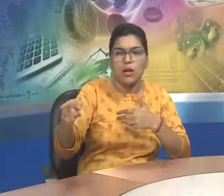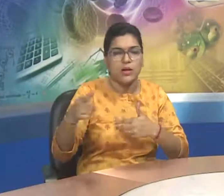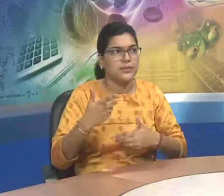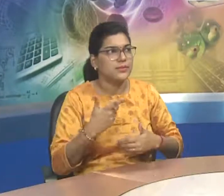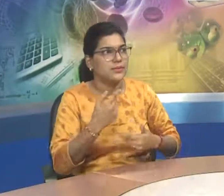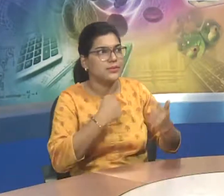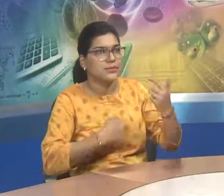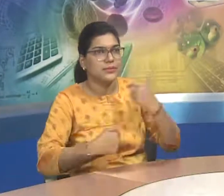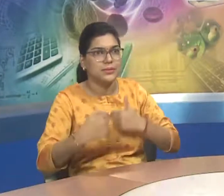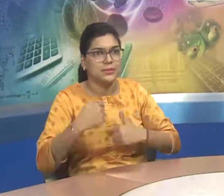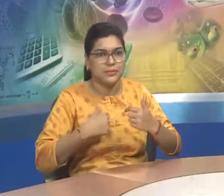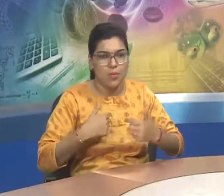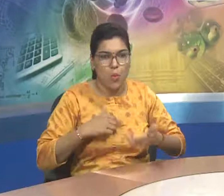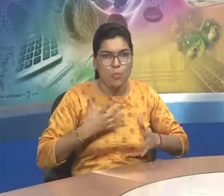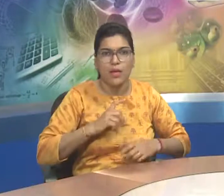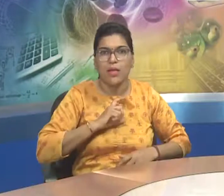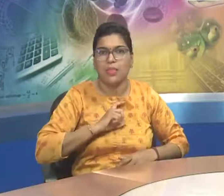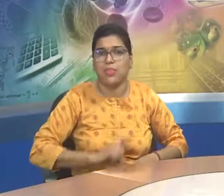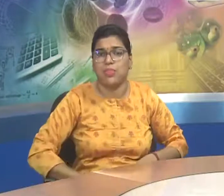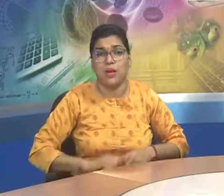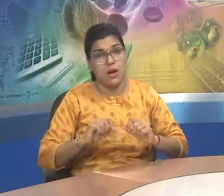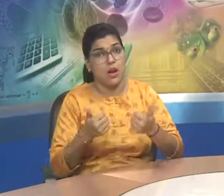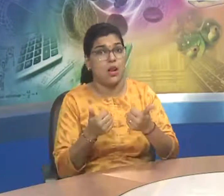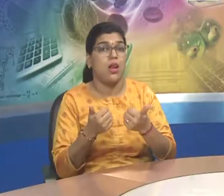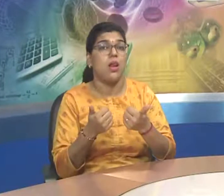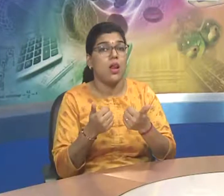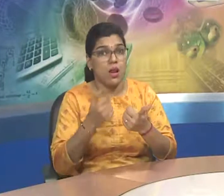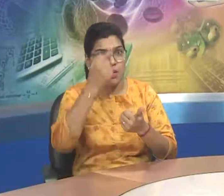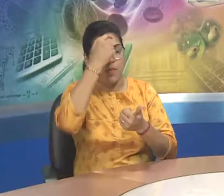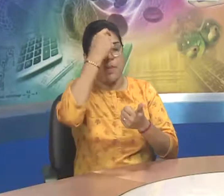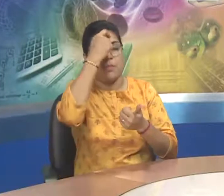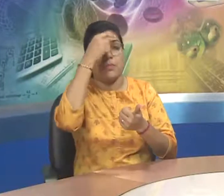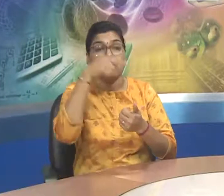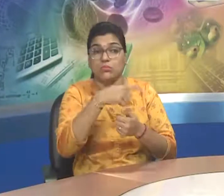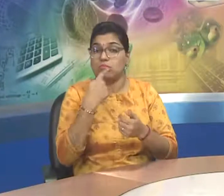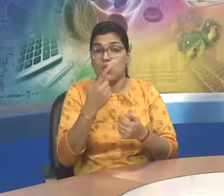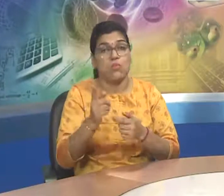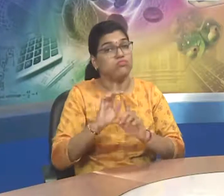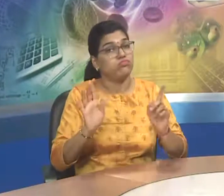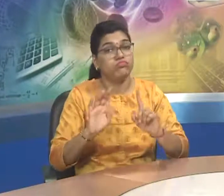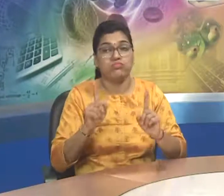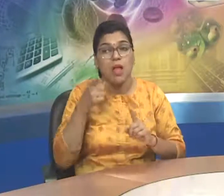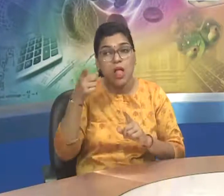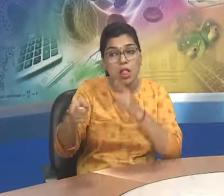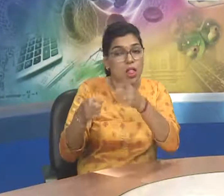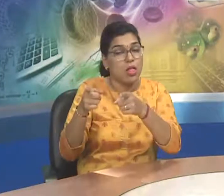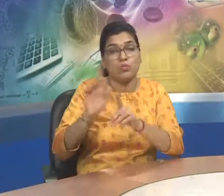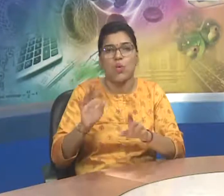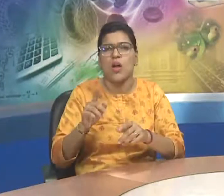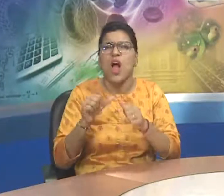what AIDS does to the body, it can